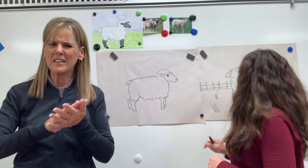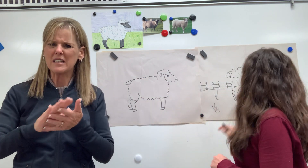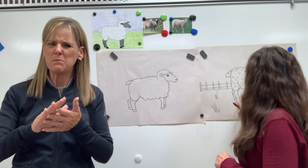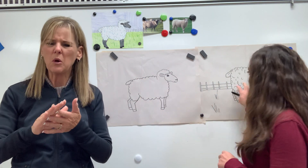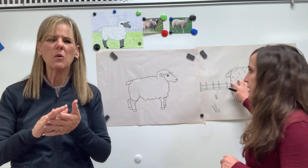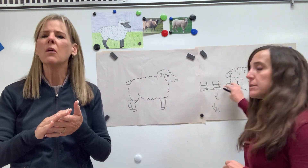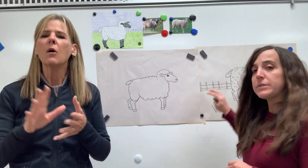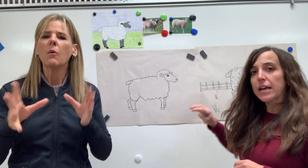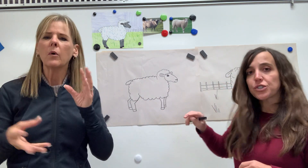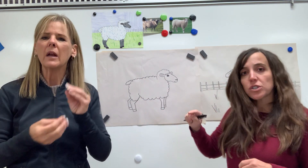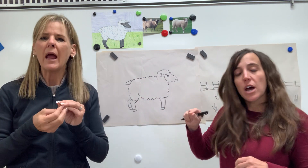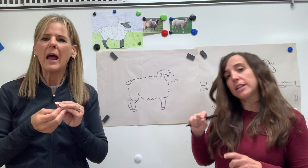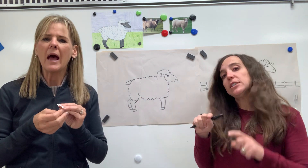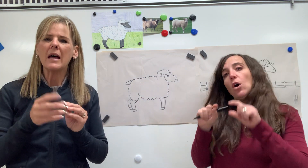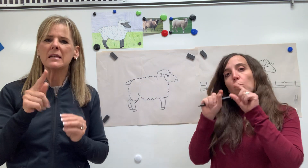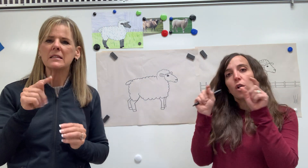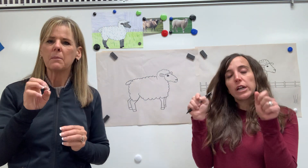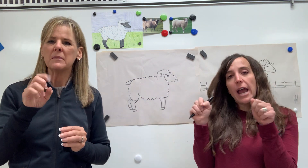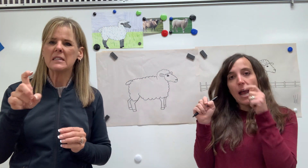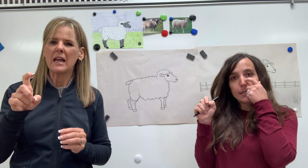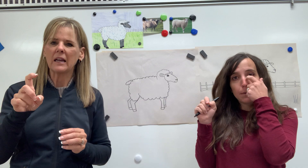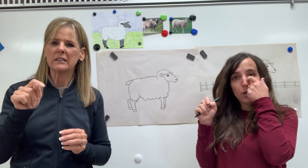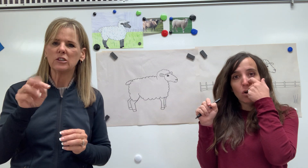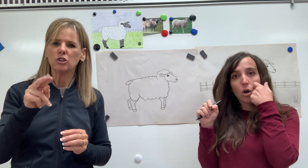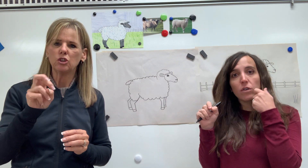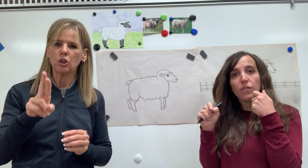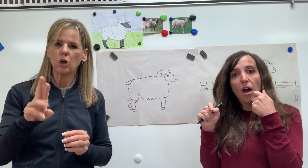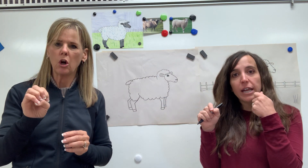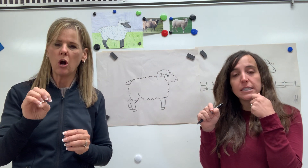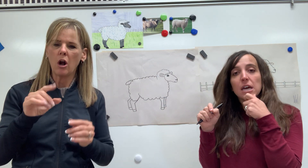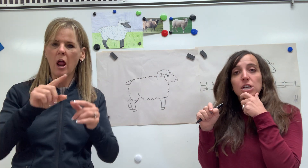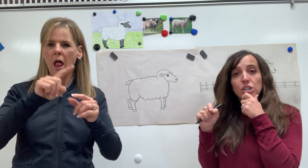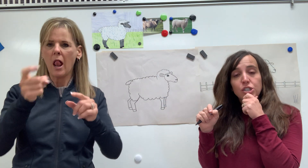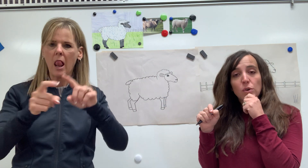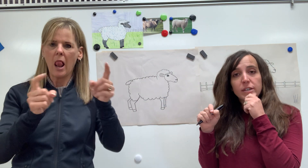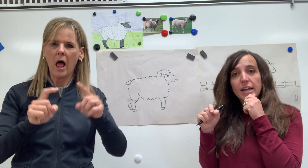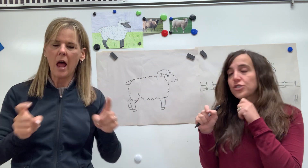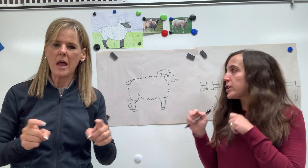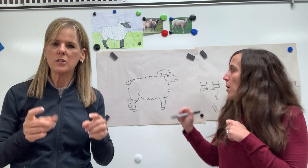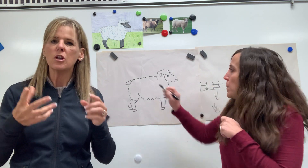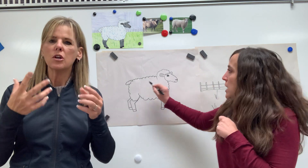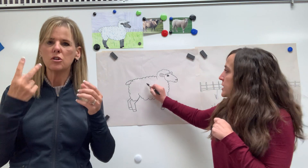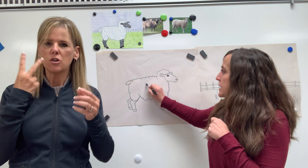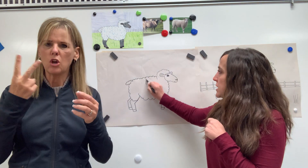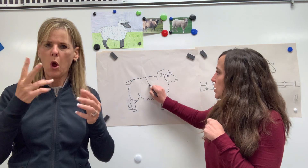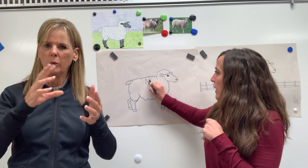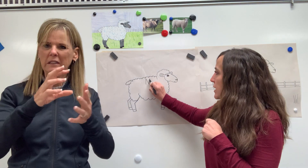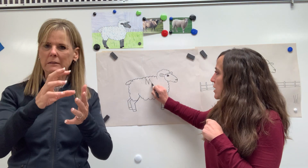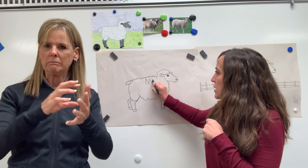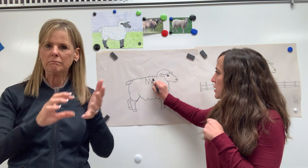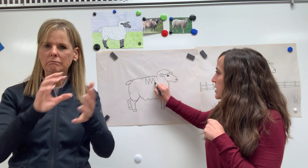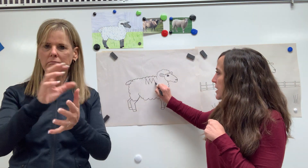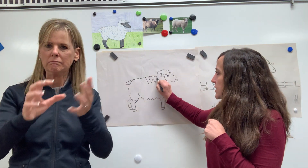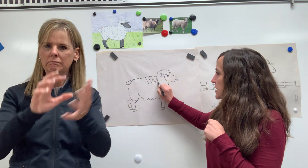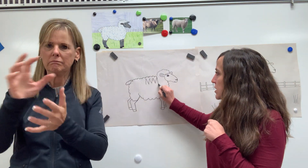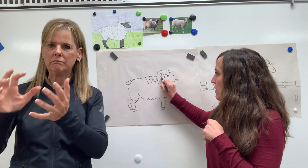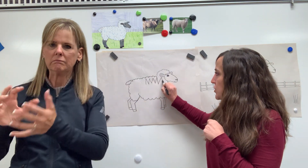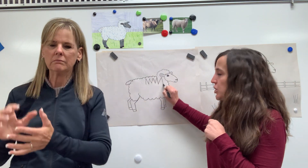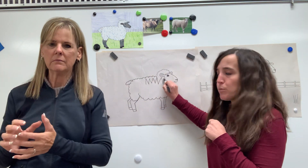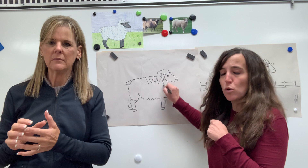going to add some texture lines. We're going to add some little curve lines to show the texture. Now, does this look like nice, soft sheep wool?